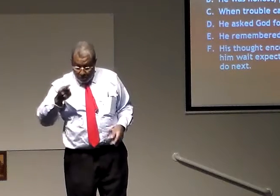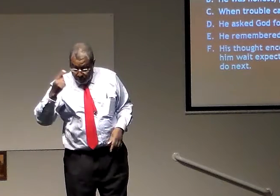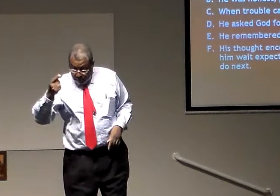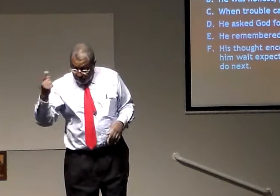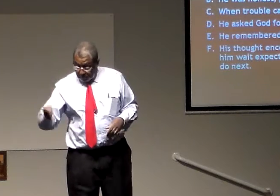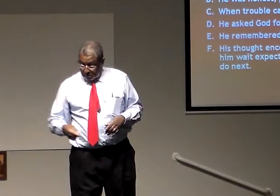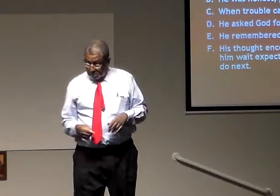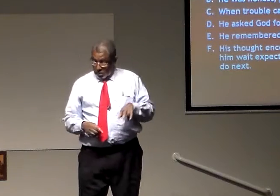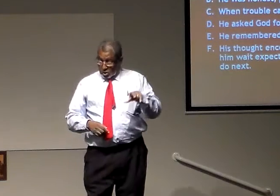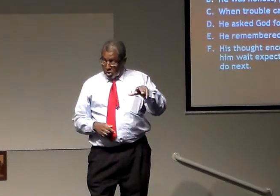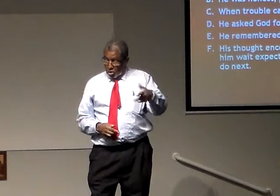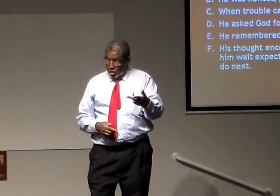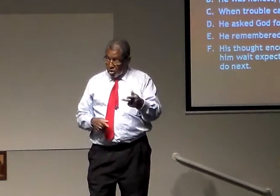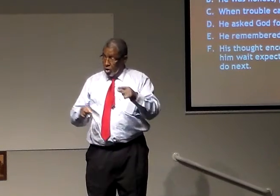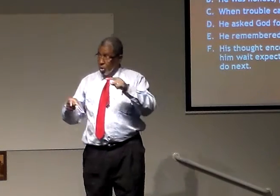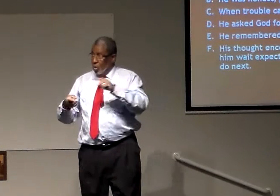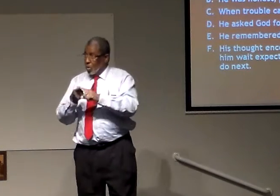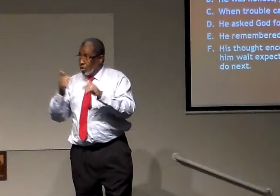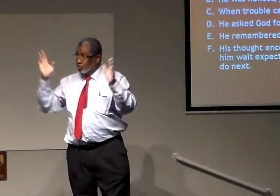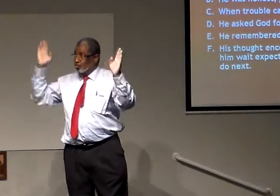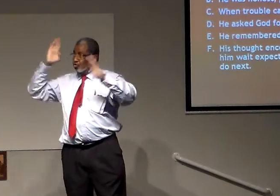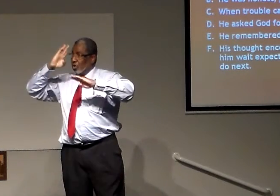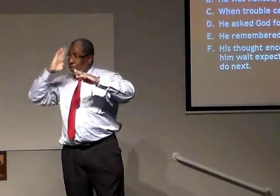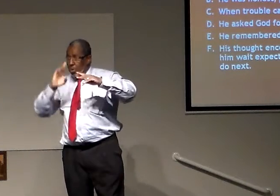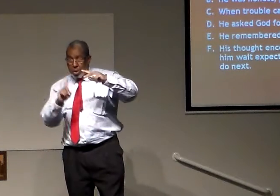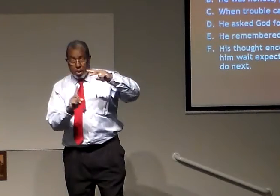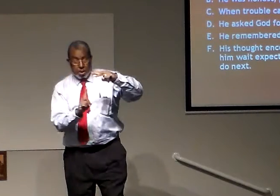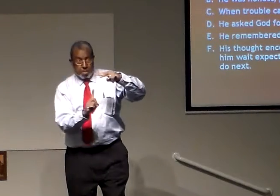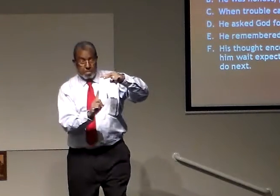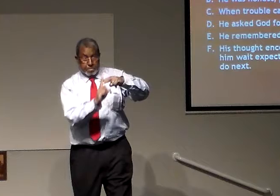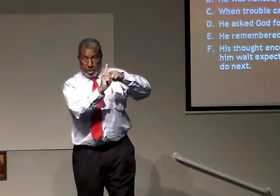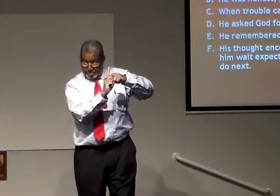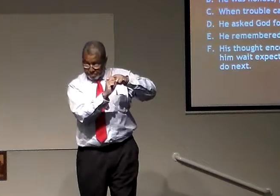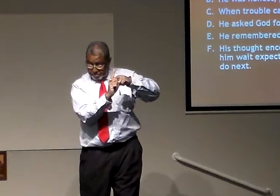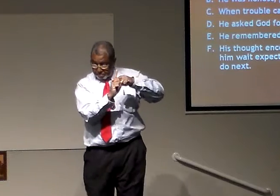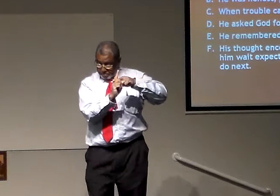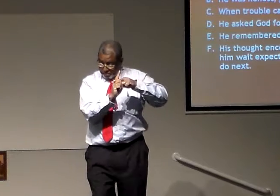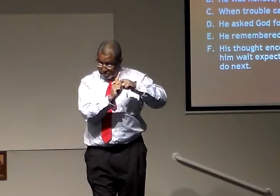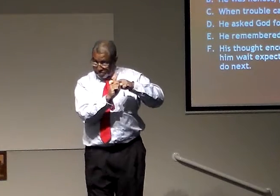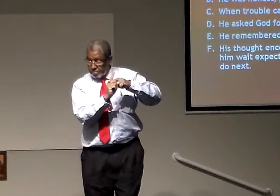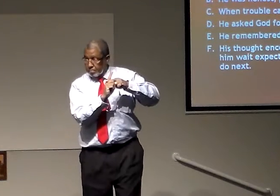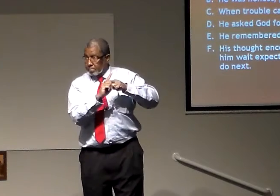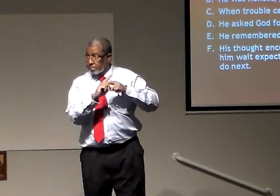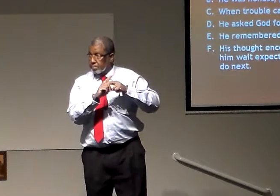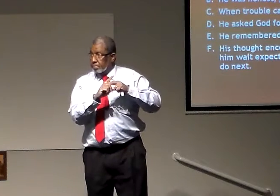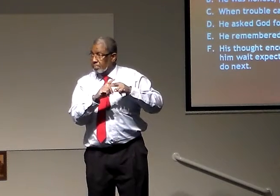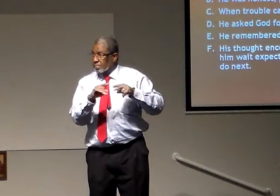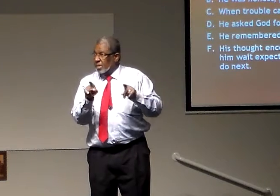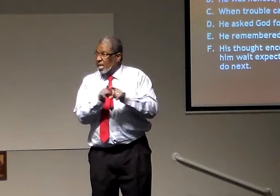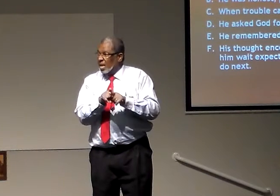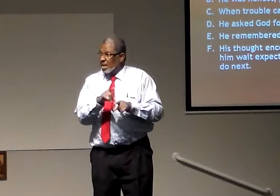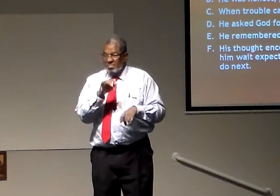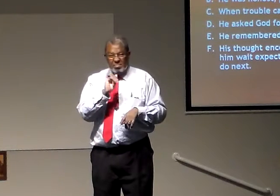he was, on B it says, he was honest, pure, and upright. When trouble came, he